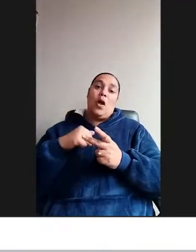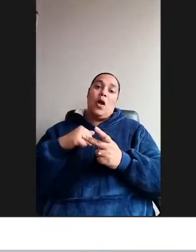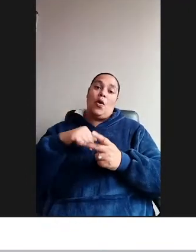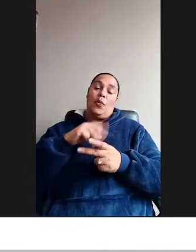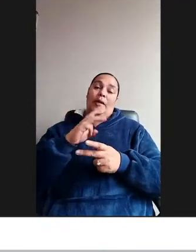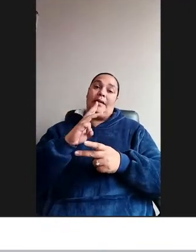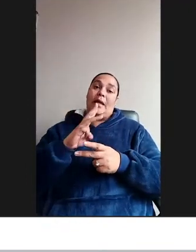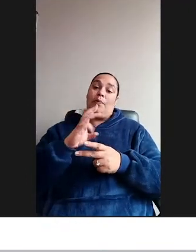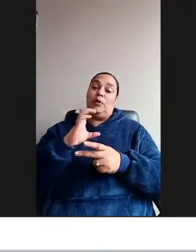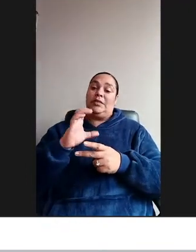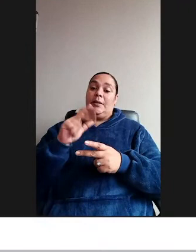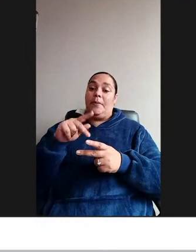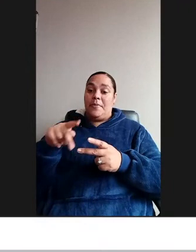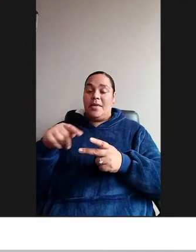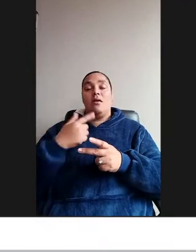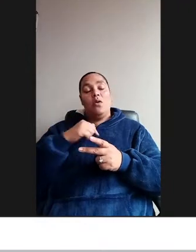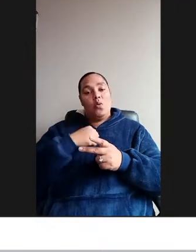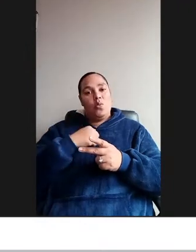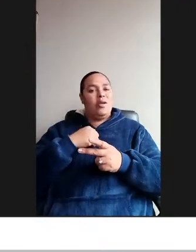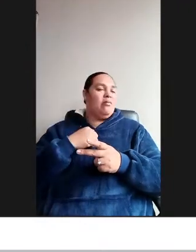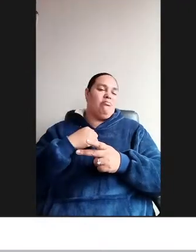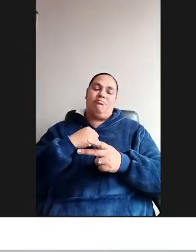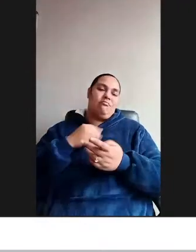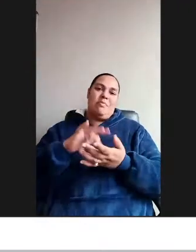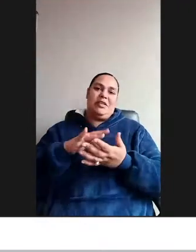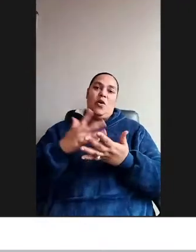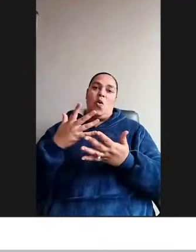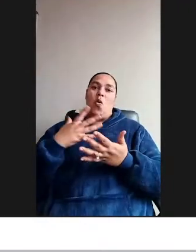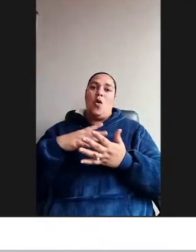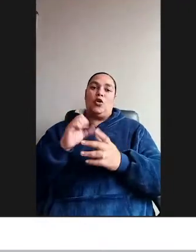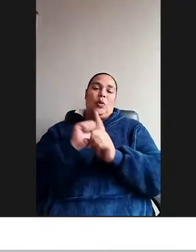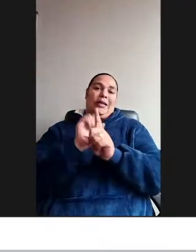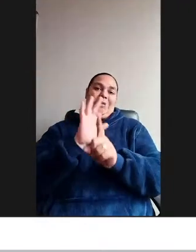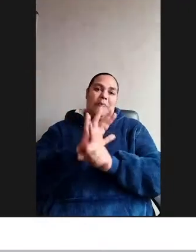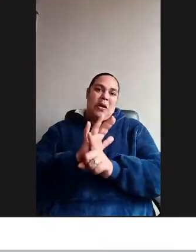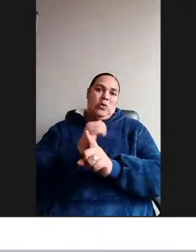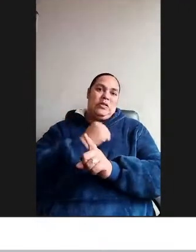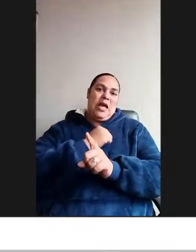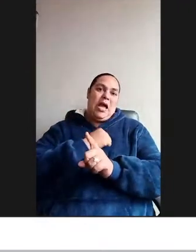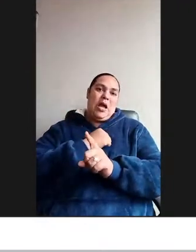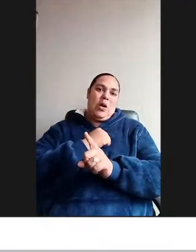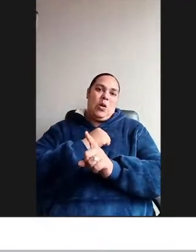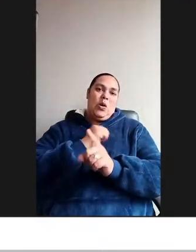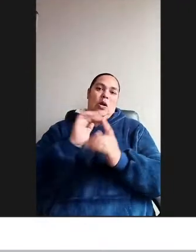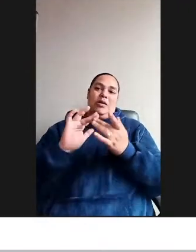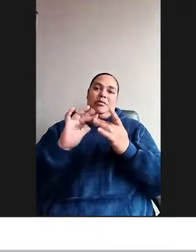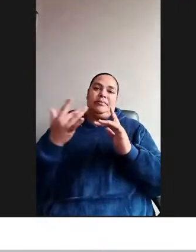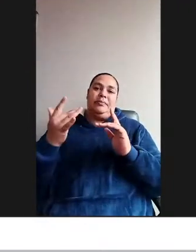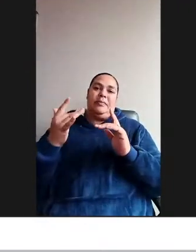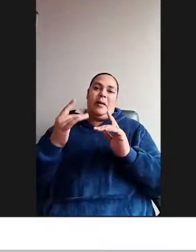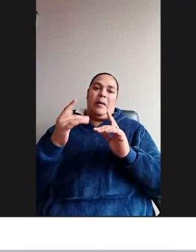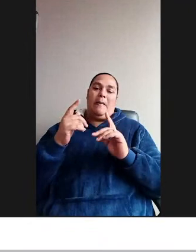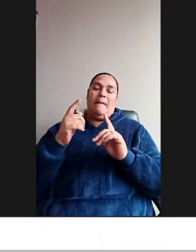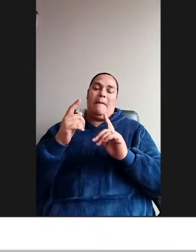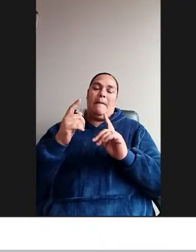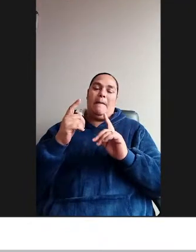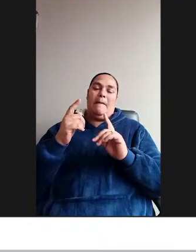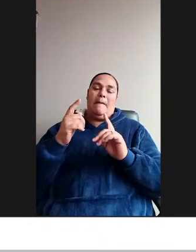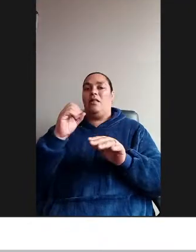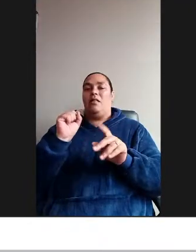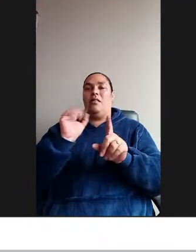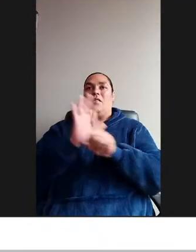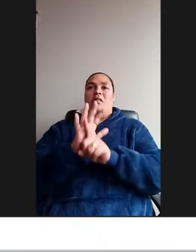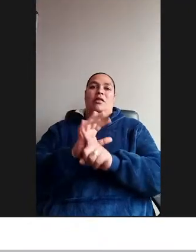are not in a position where we want to expose our cybersecurity posture onto